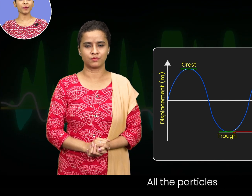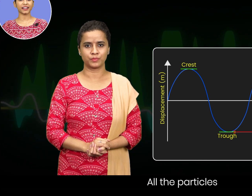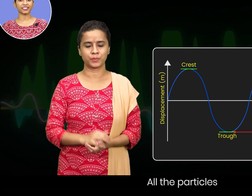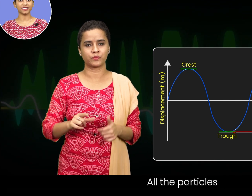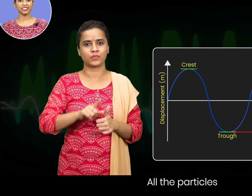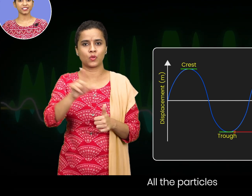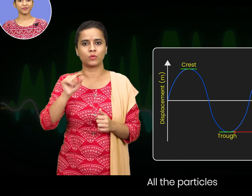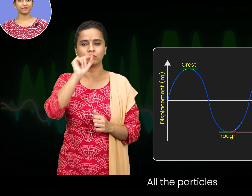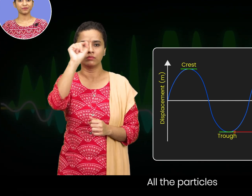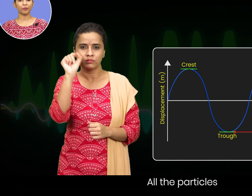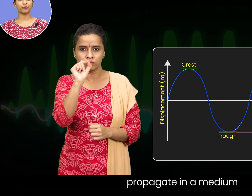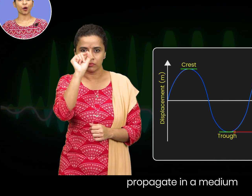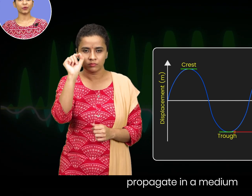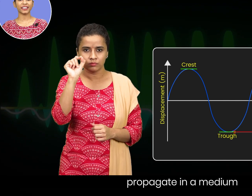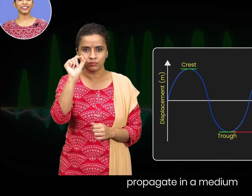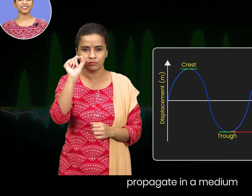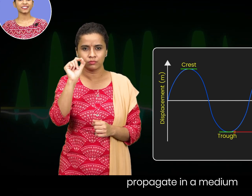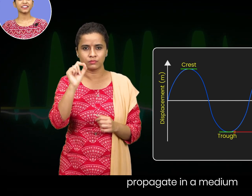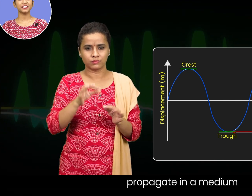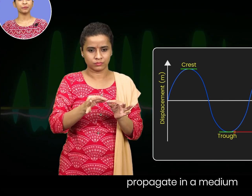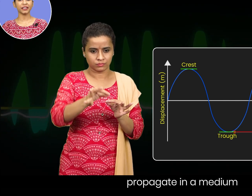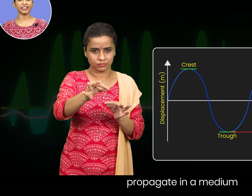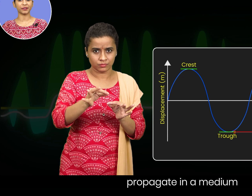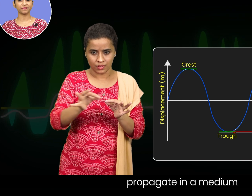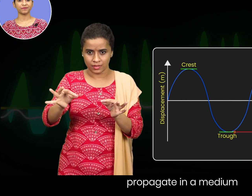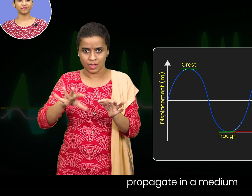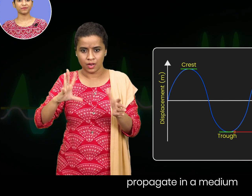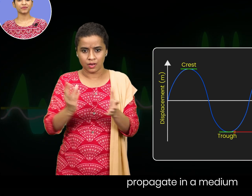All the particles propagate in a